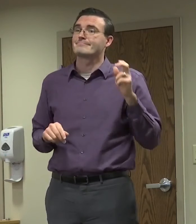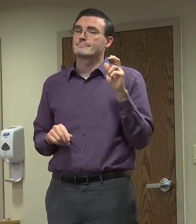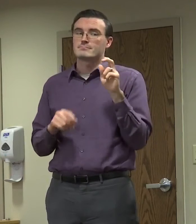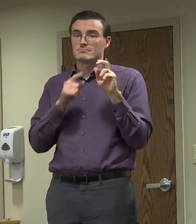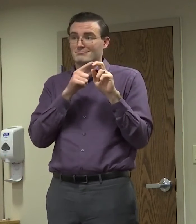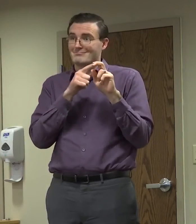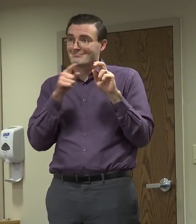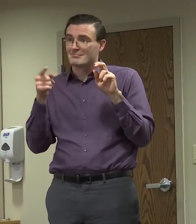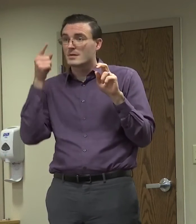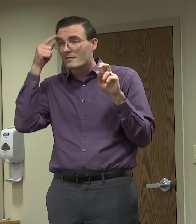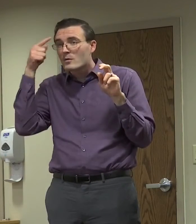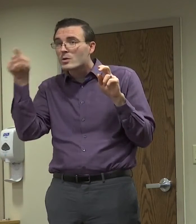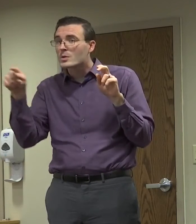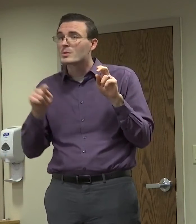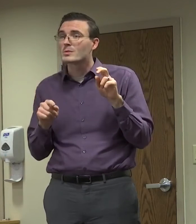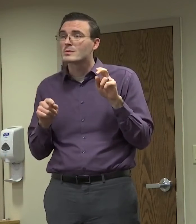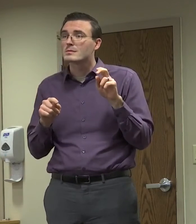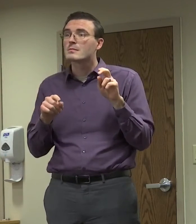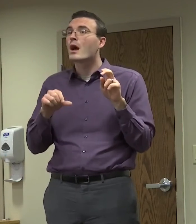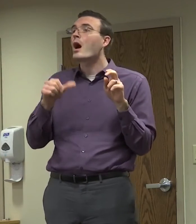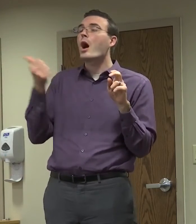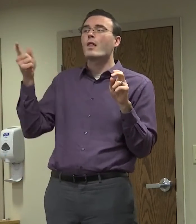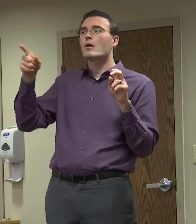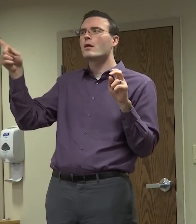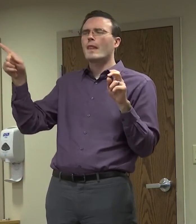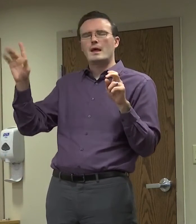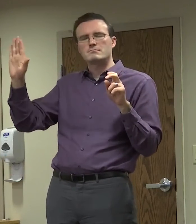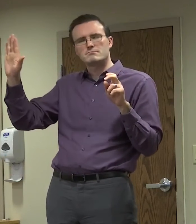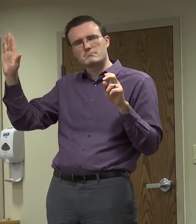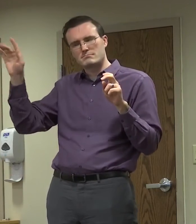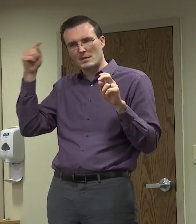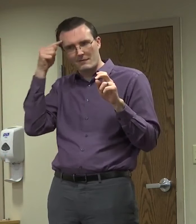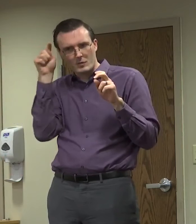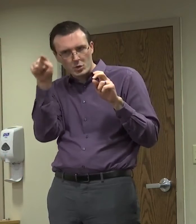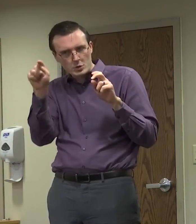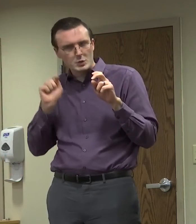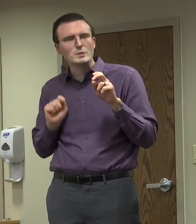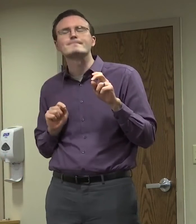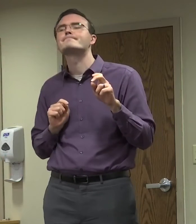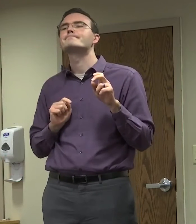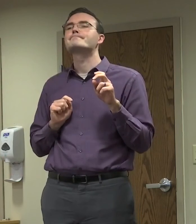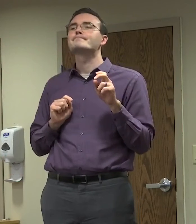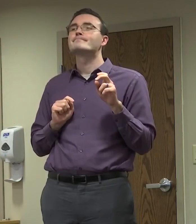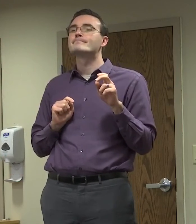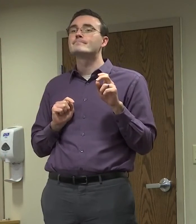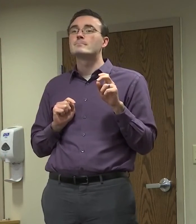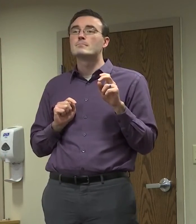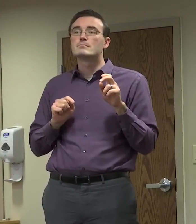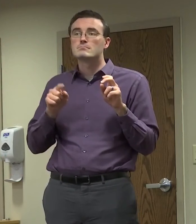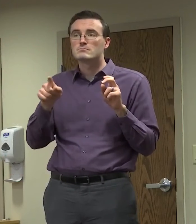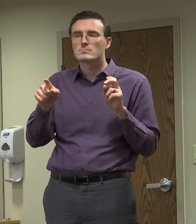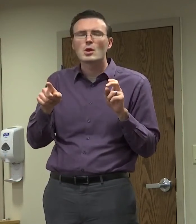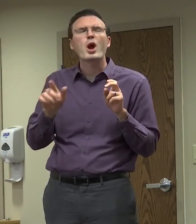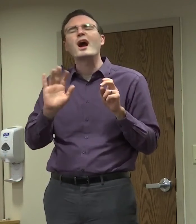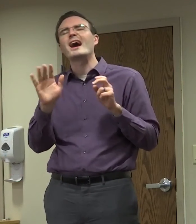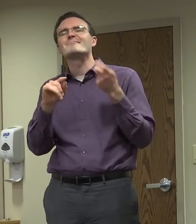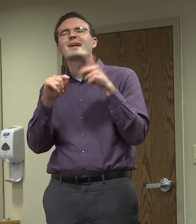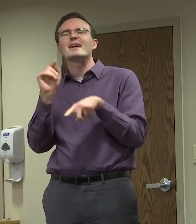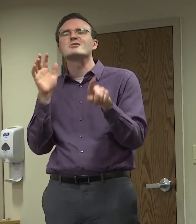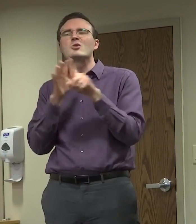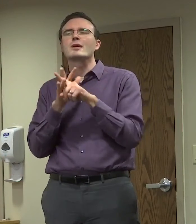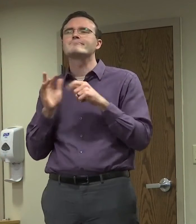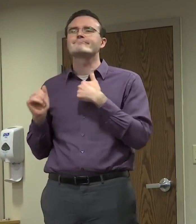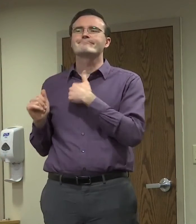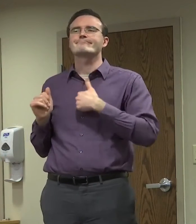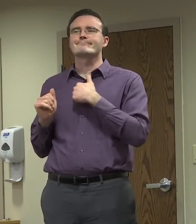else is waiting in line. So if you can cancel, if you can let your provider know, if you're not going to come, I know people are